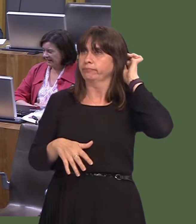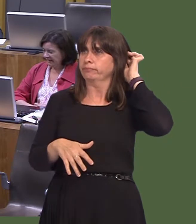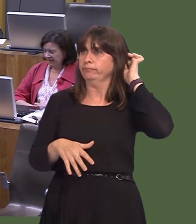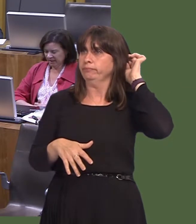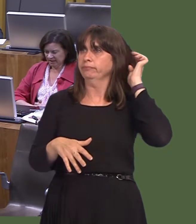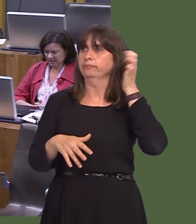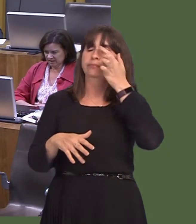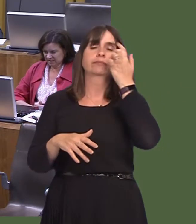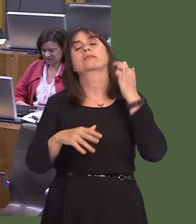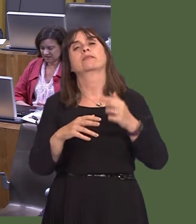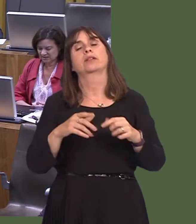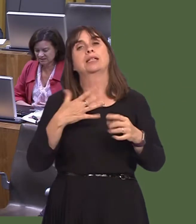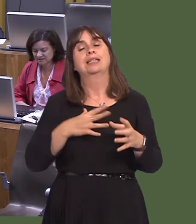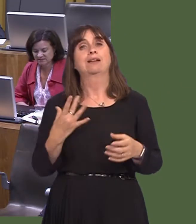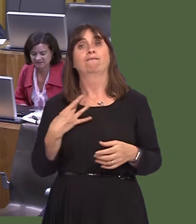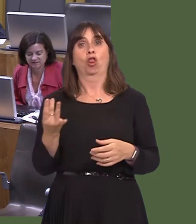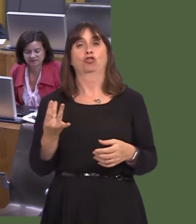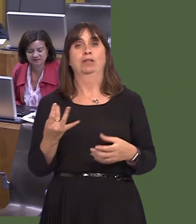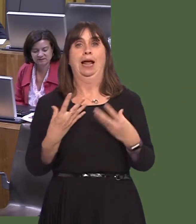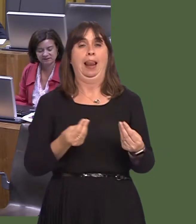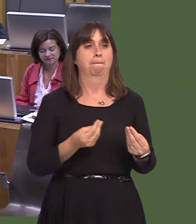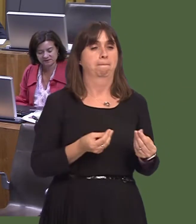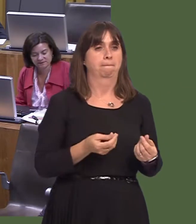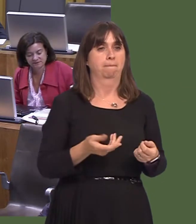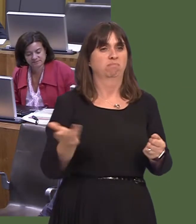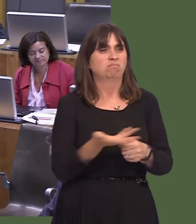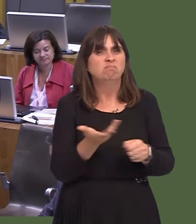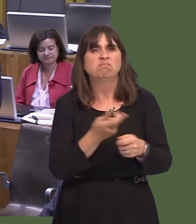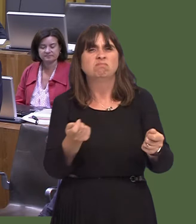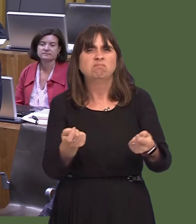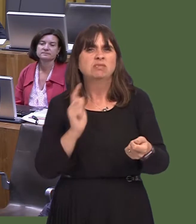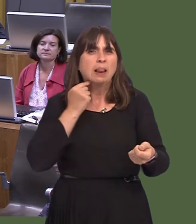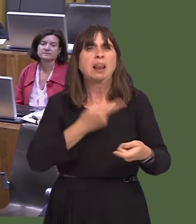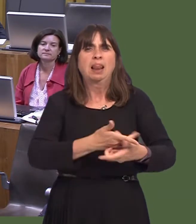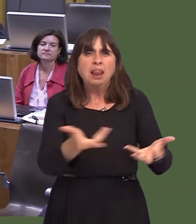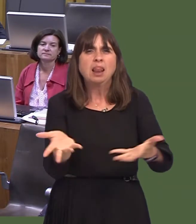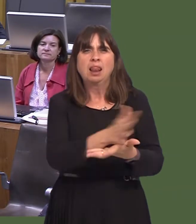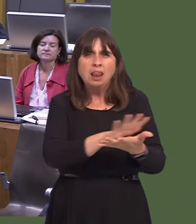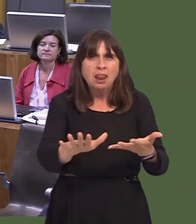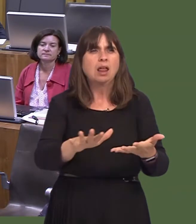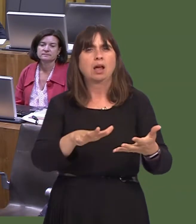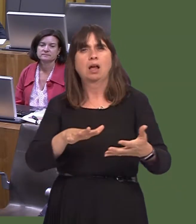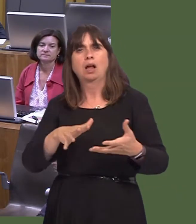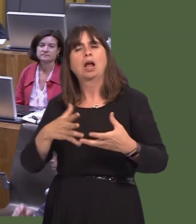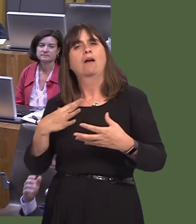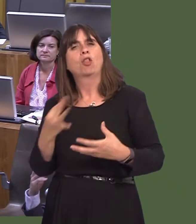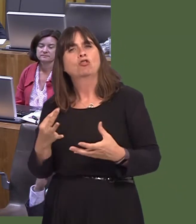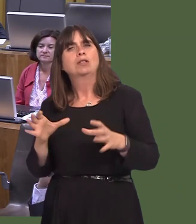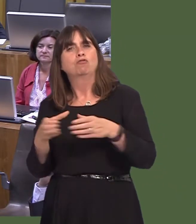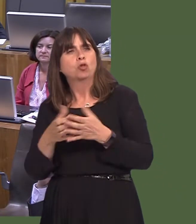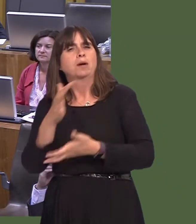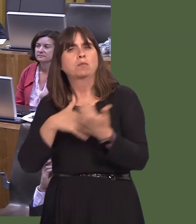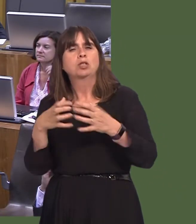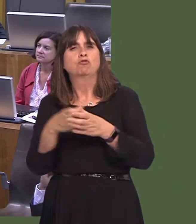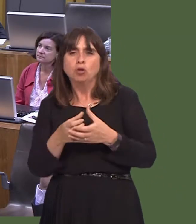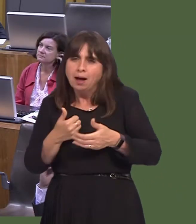community volunteers to help to control those plants, and we did recently publish an updated information sheet aimed at community and voluntary groups with